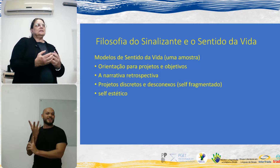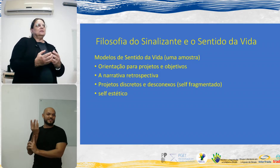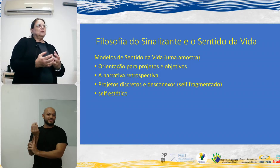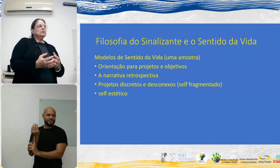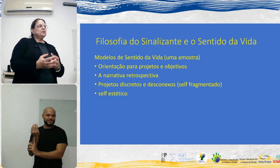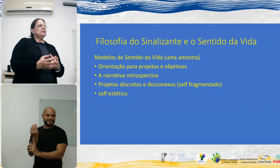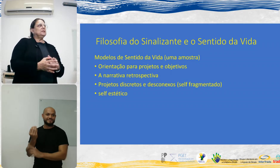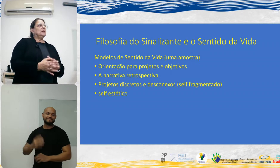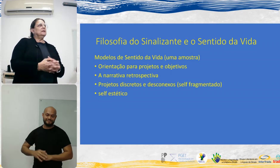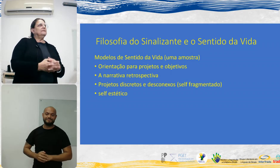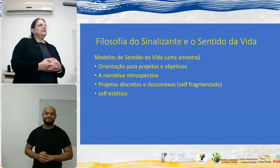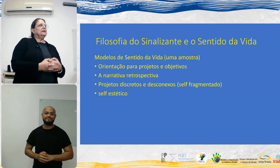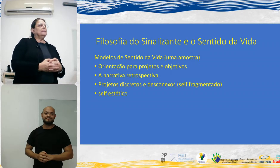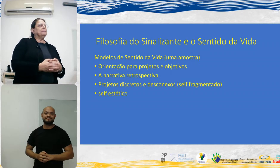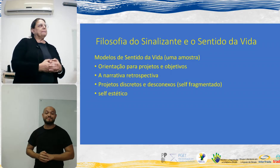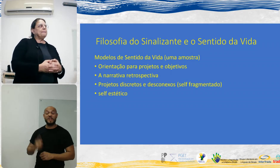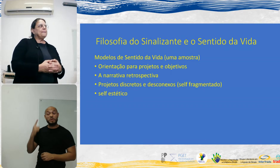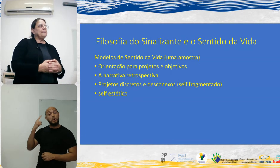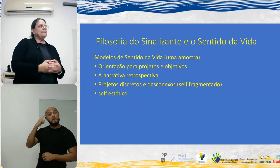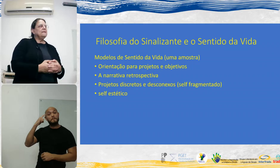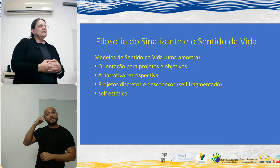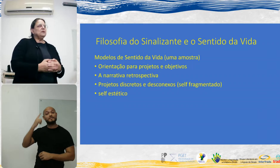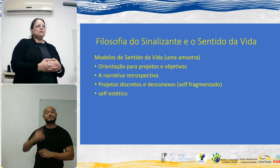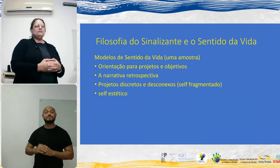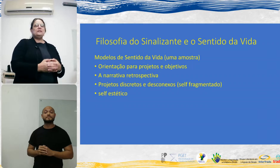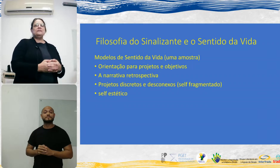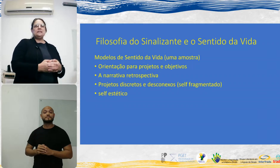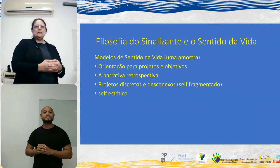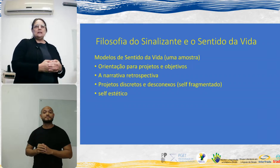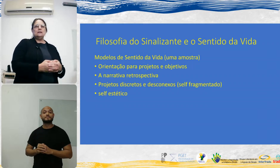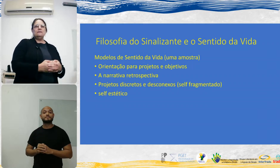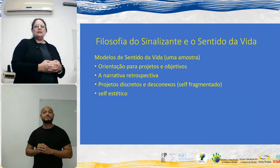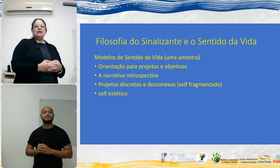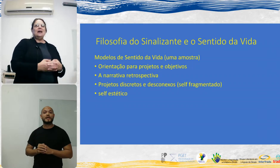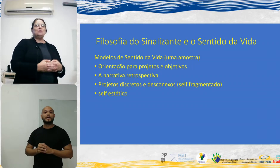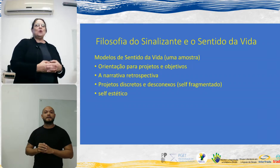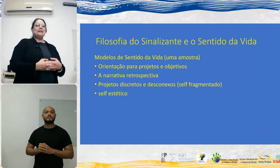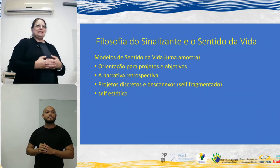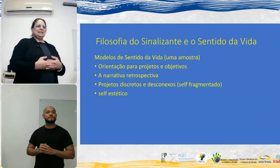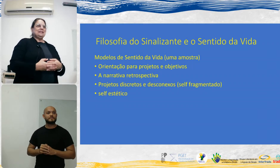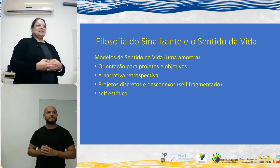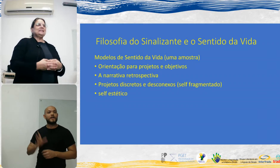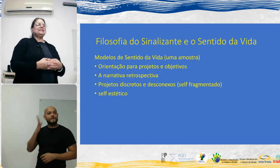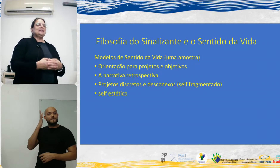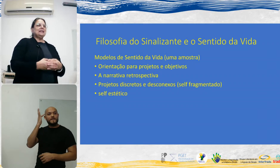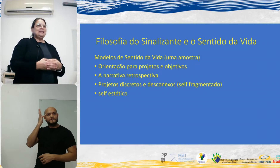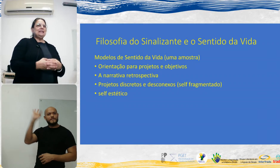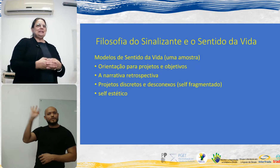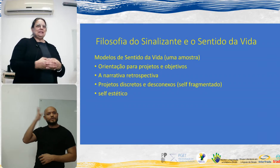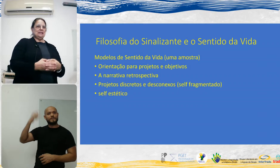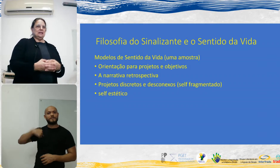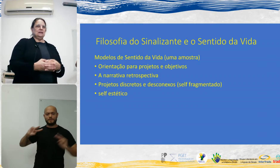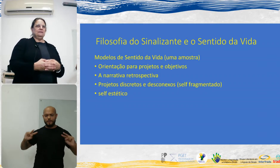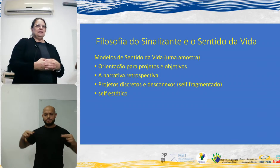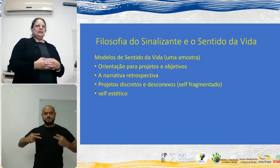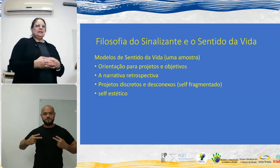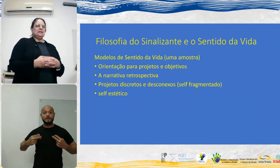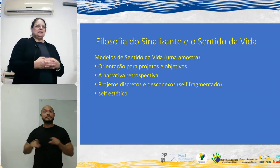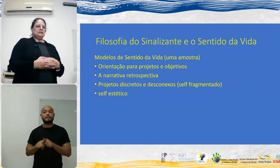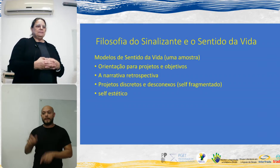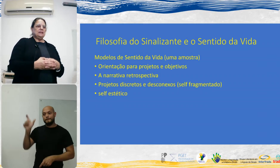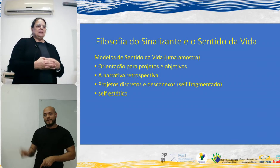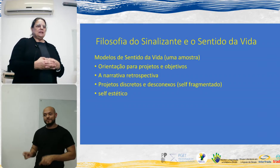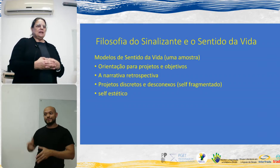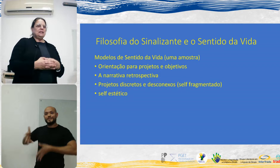this notion of philosophy of the self and what is the signings of